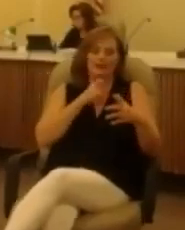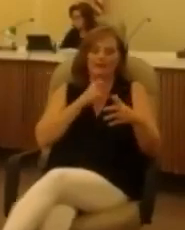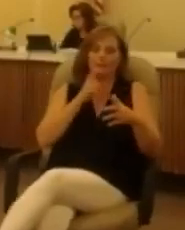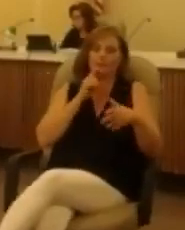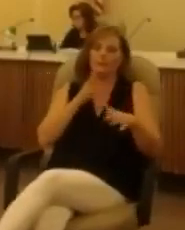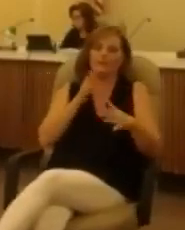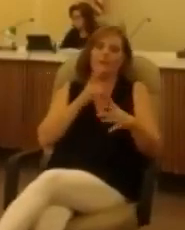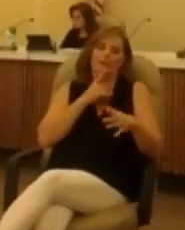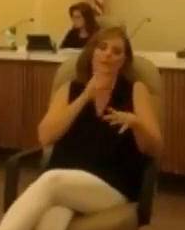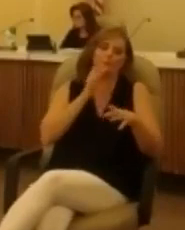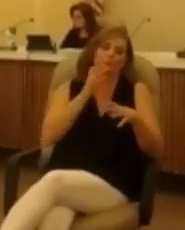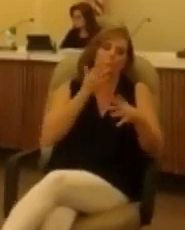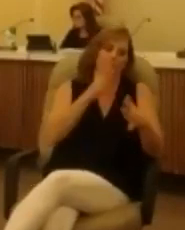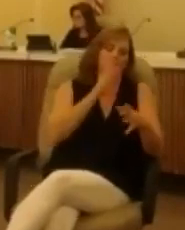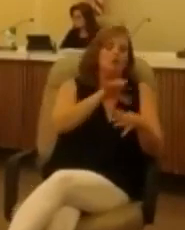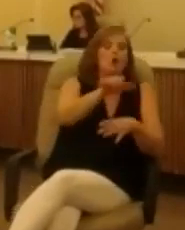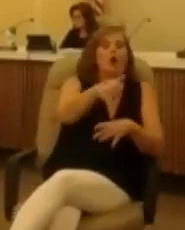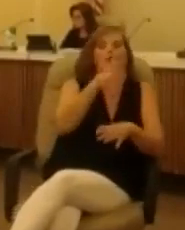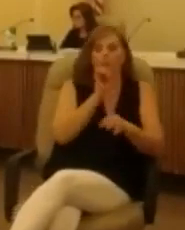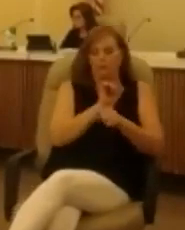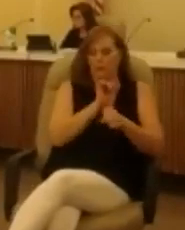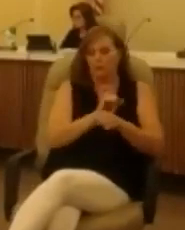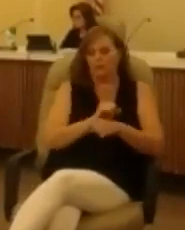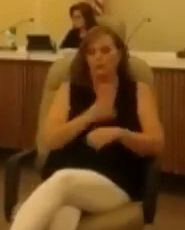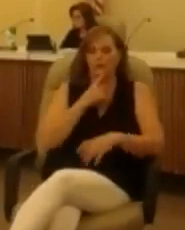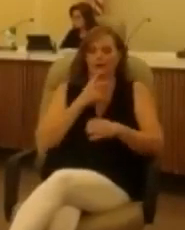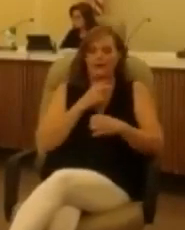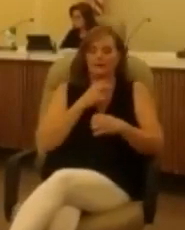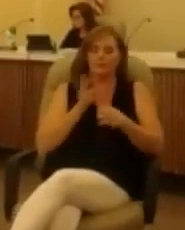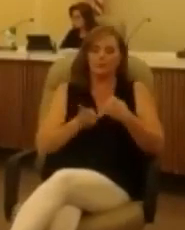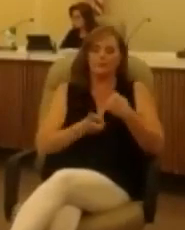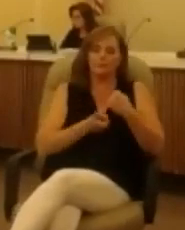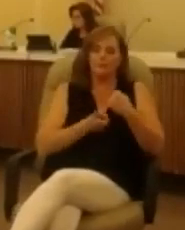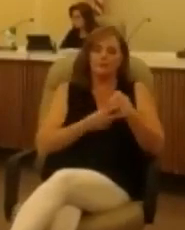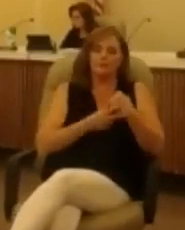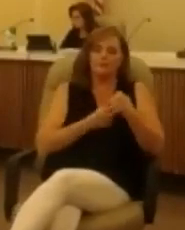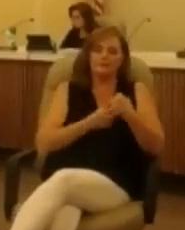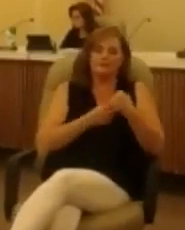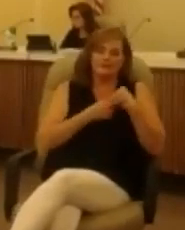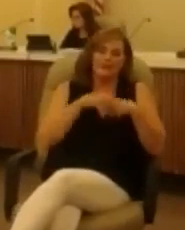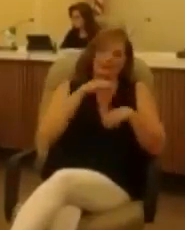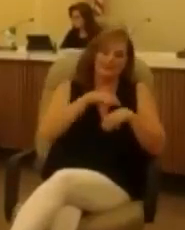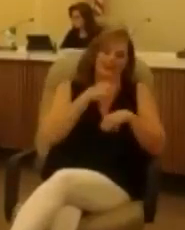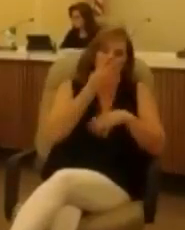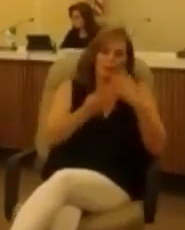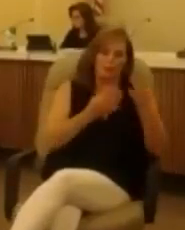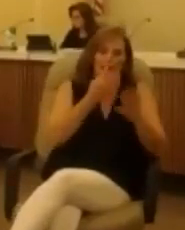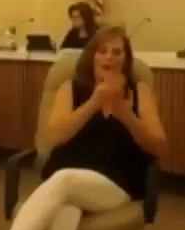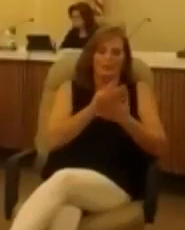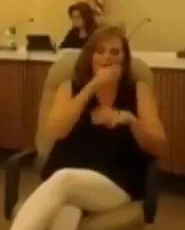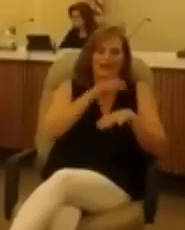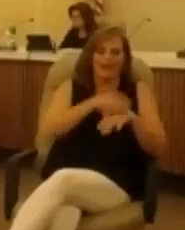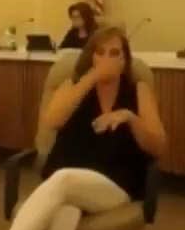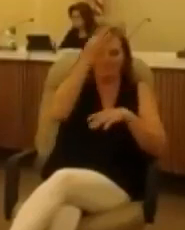other work done. So we're kind of reserving 4 hours on Friday afternoon to get through that, some of